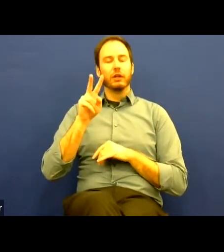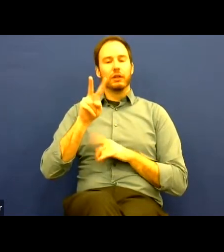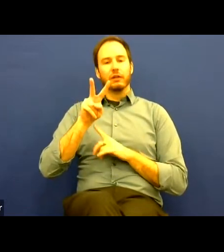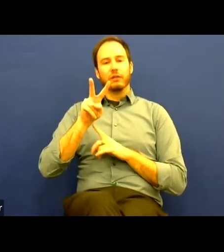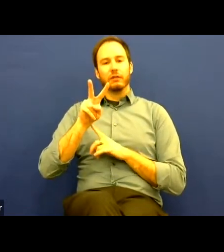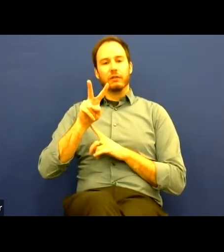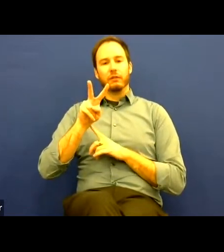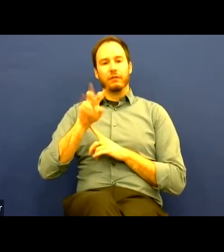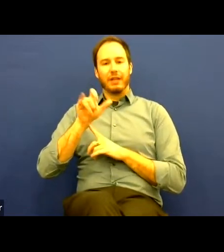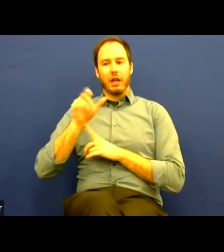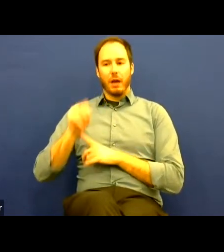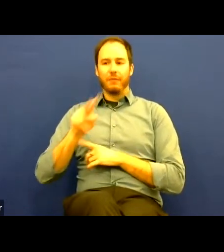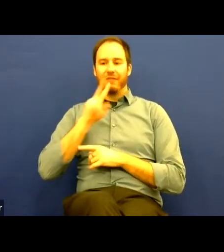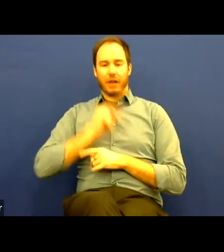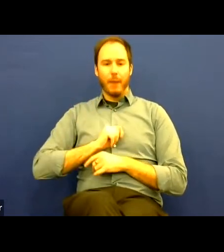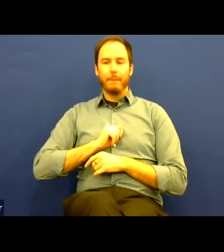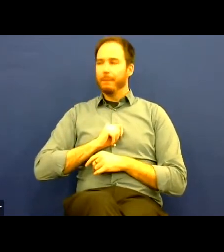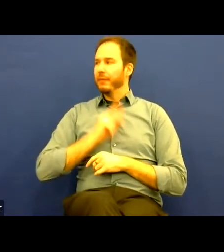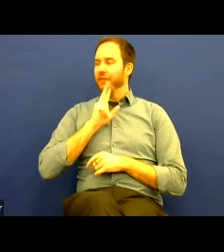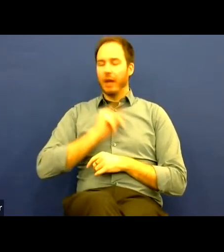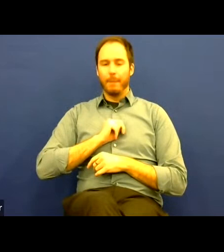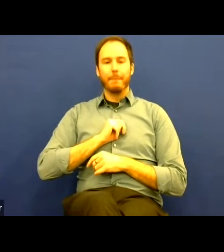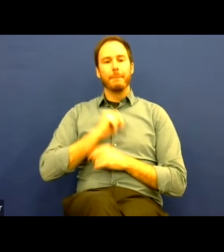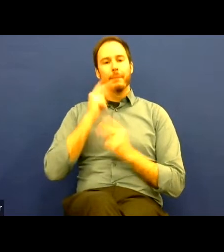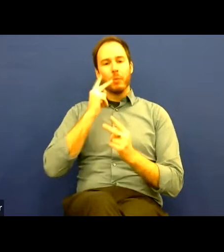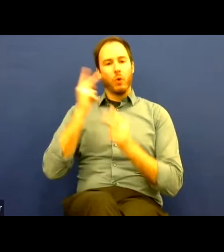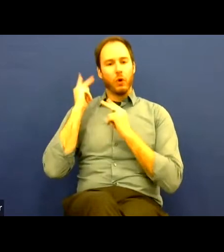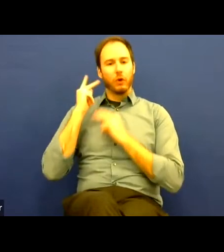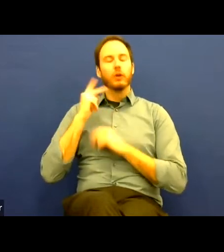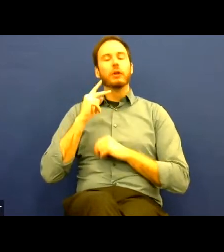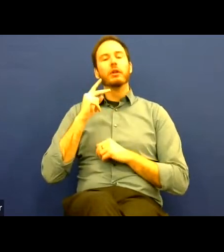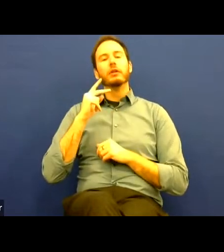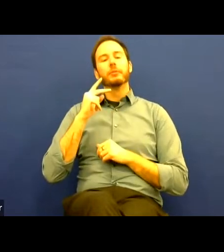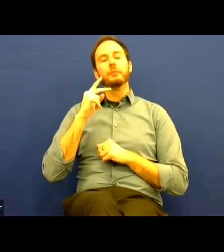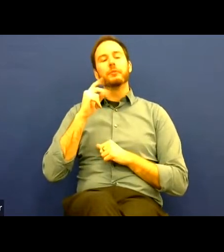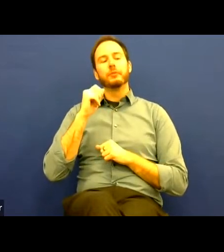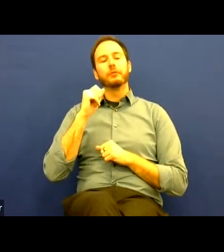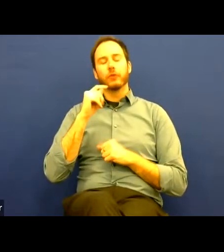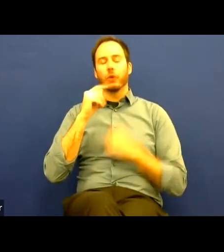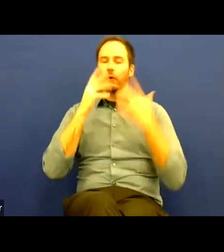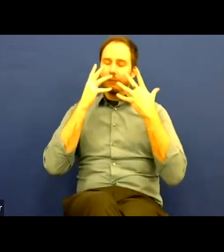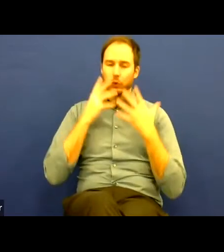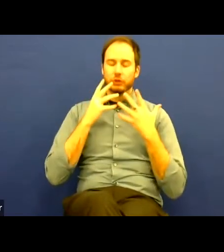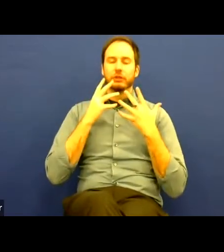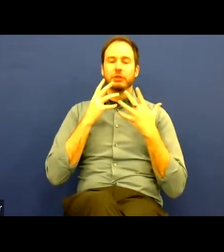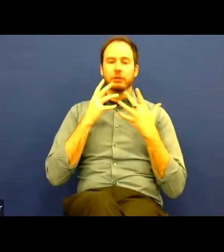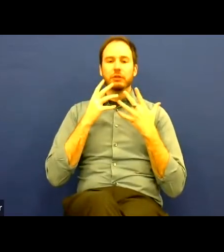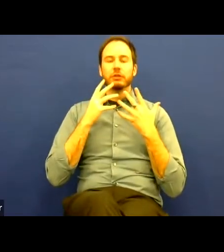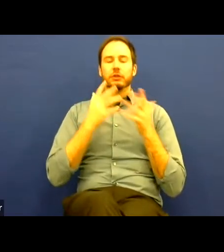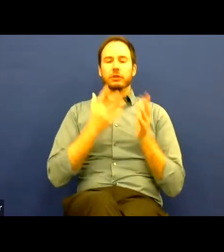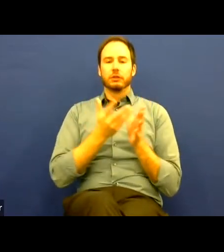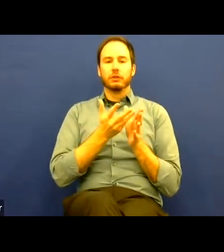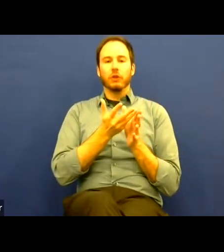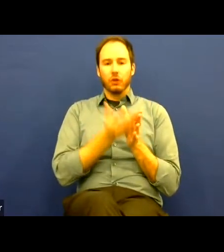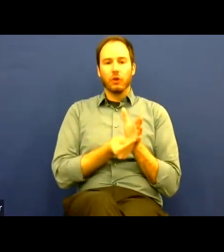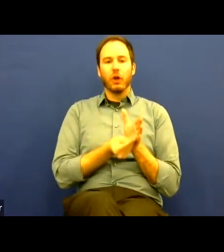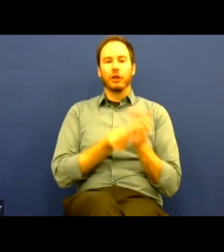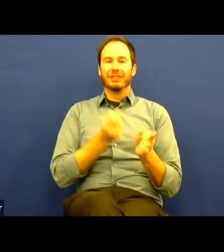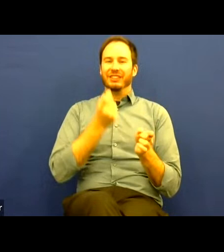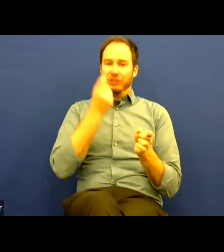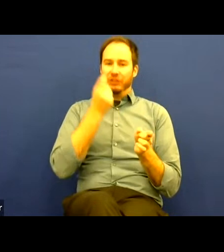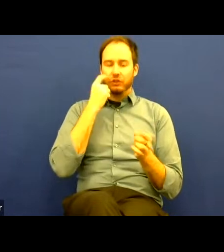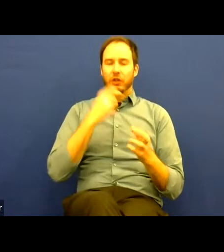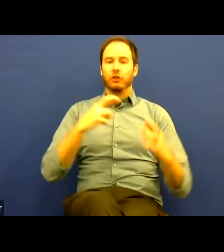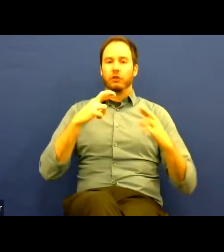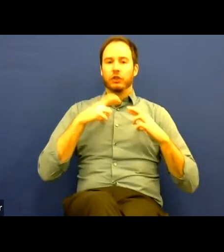in Highland Park. So unfortunately, again, we lost Barry. He had just retired. We